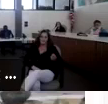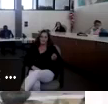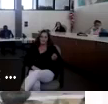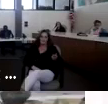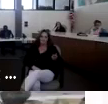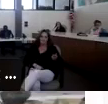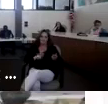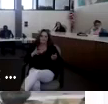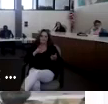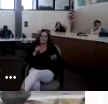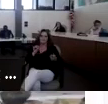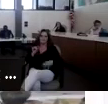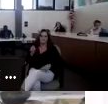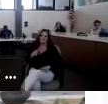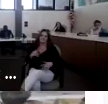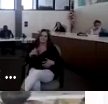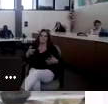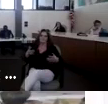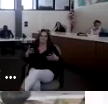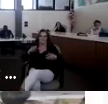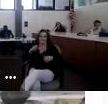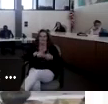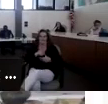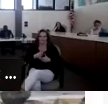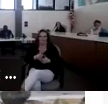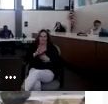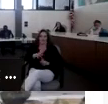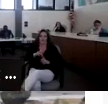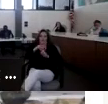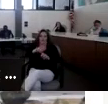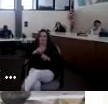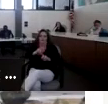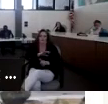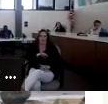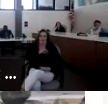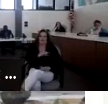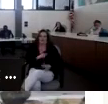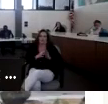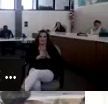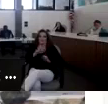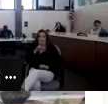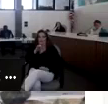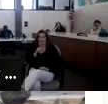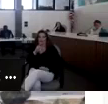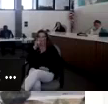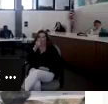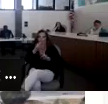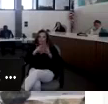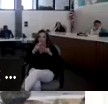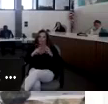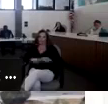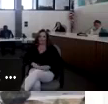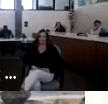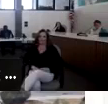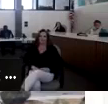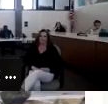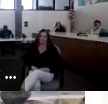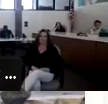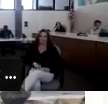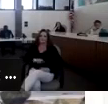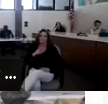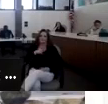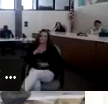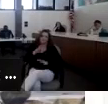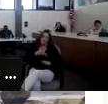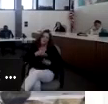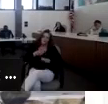consolidate all the particular unique qualities of RIT into one building. Certainly it'll be a main stop for admissions